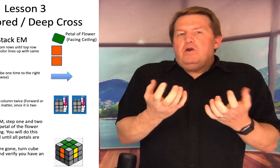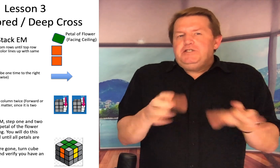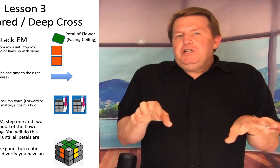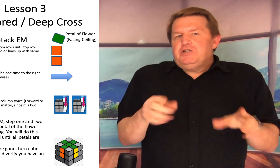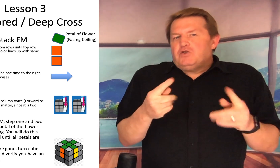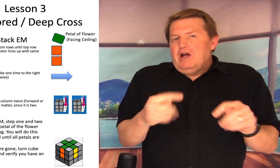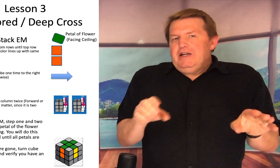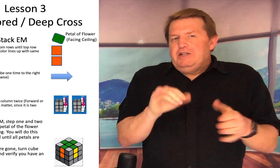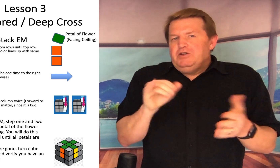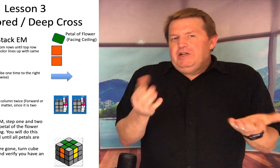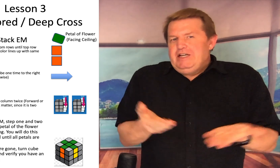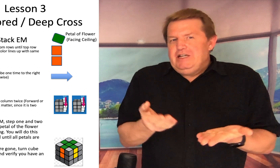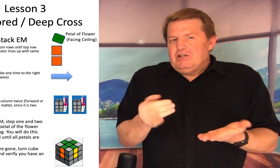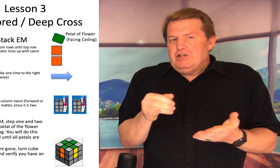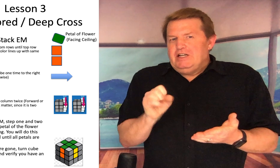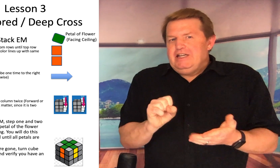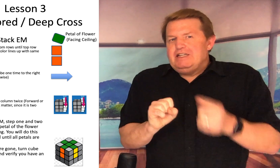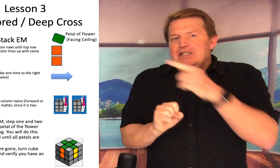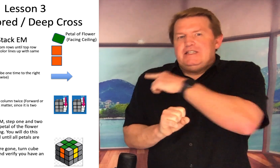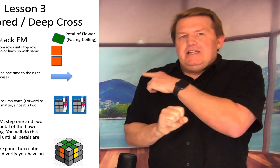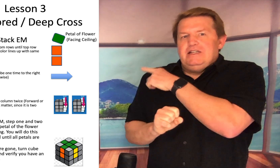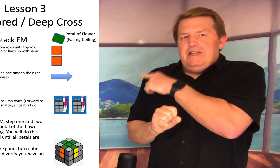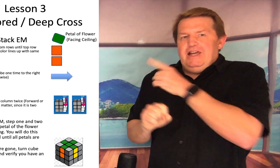to try to do here is take this